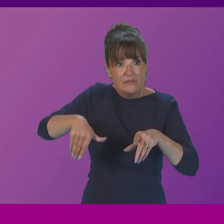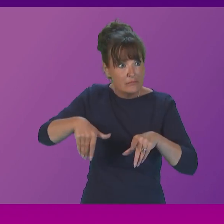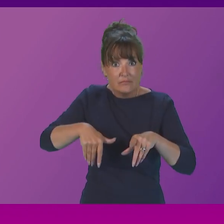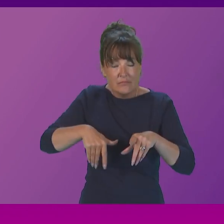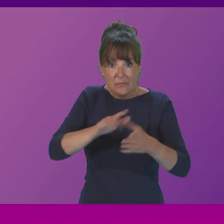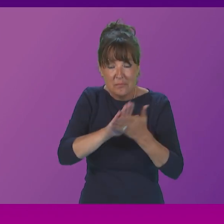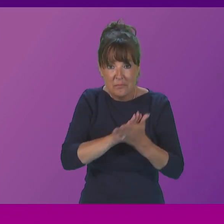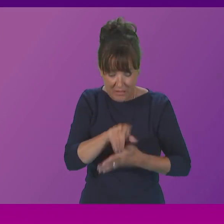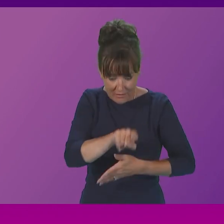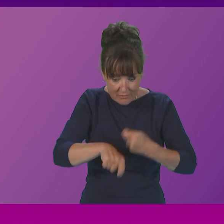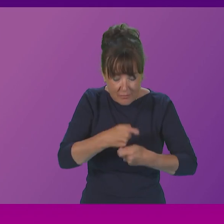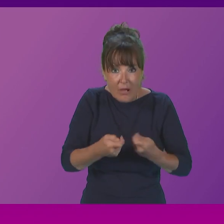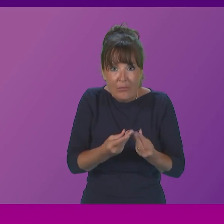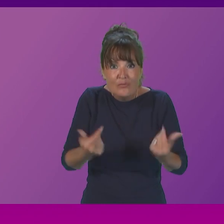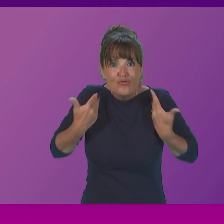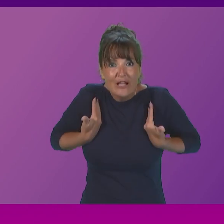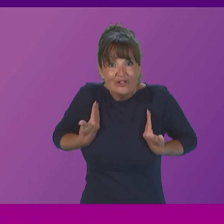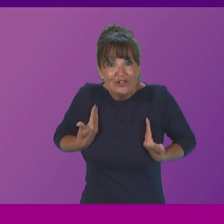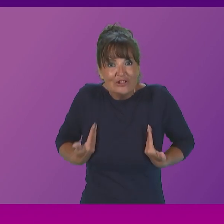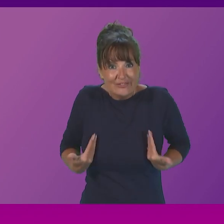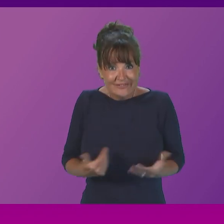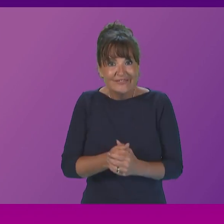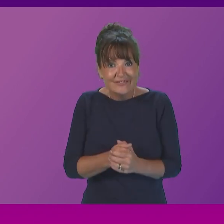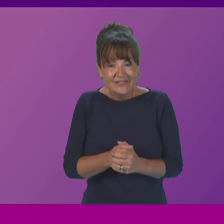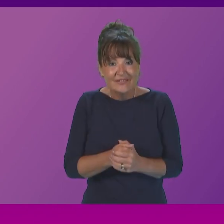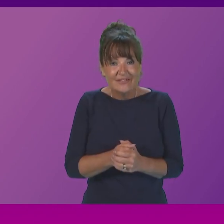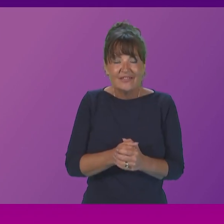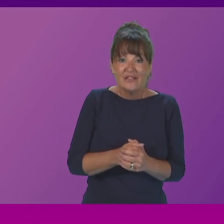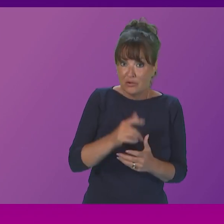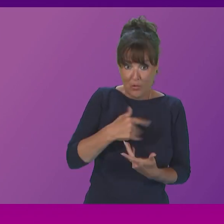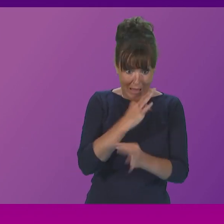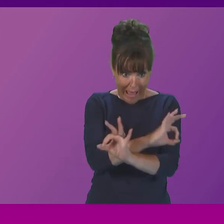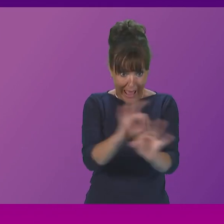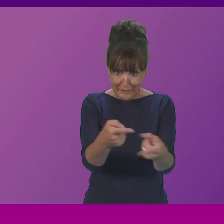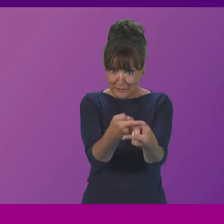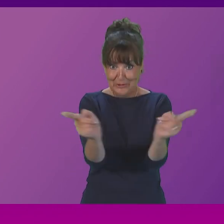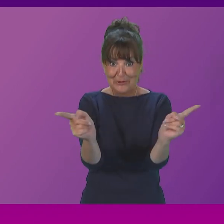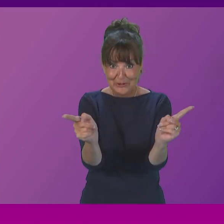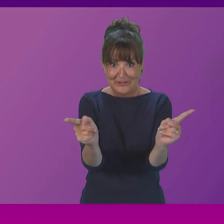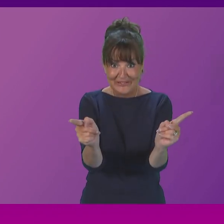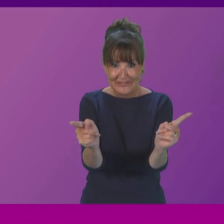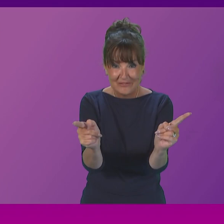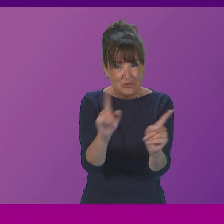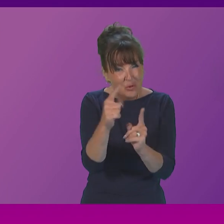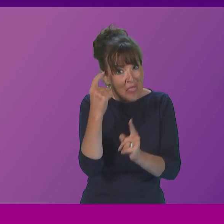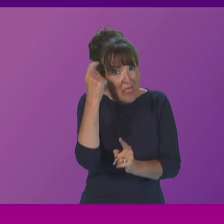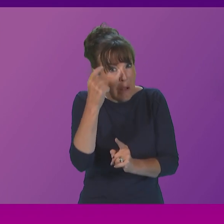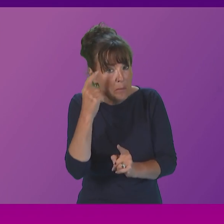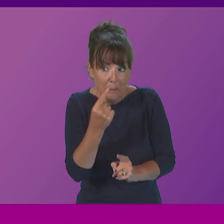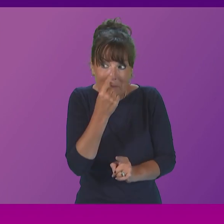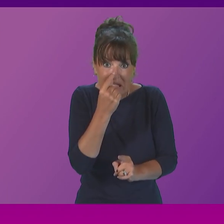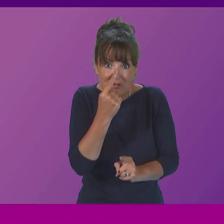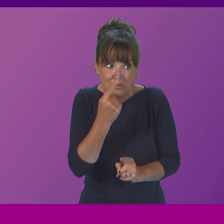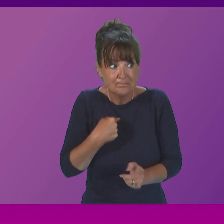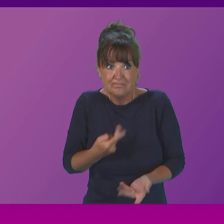likely that is to be the case. So whilst we look to you in this room to hopefully think about standing for